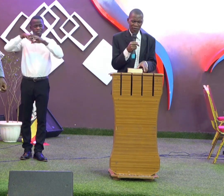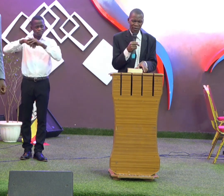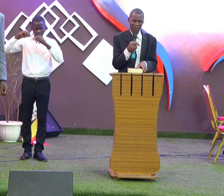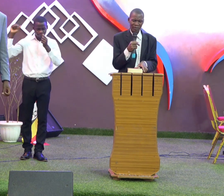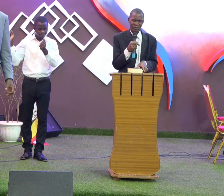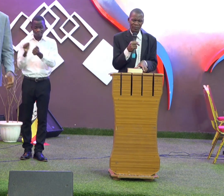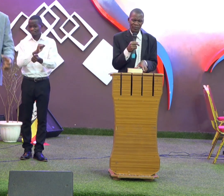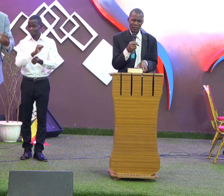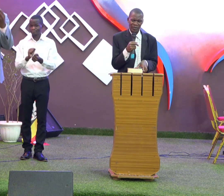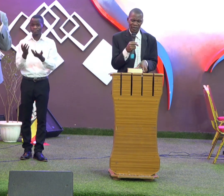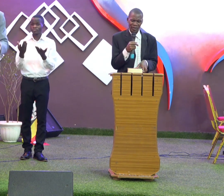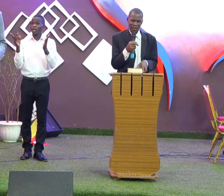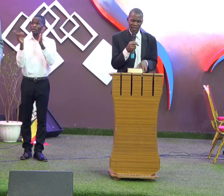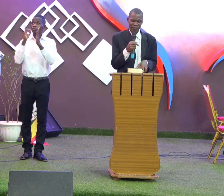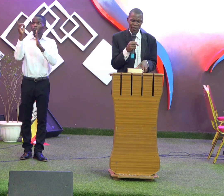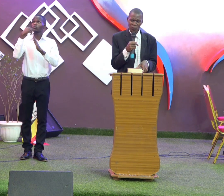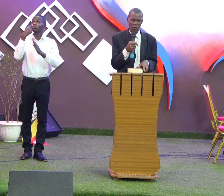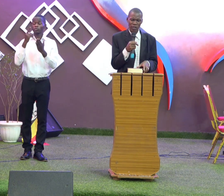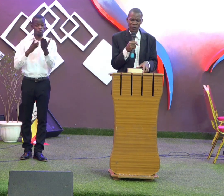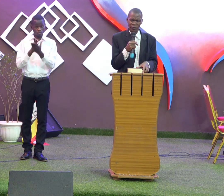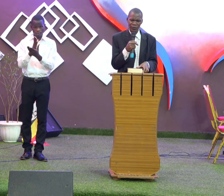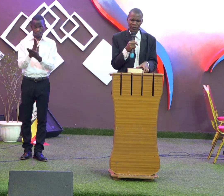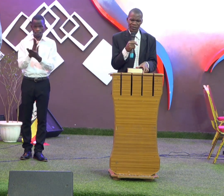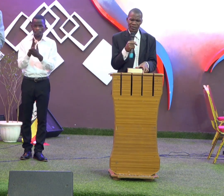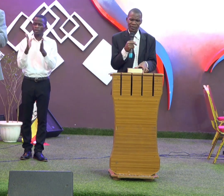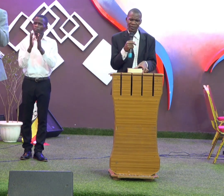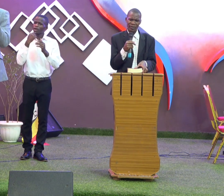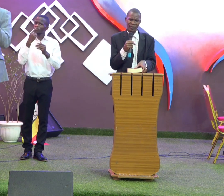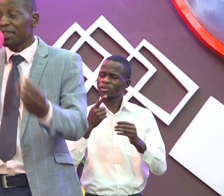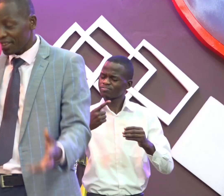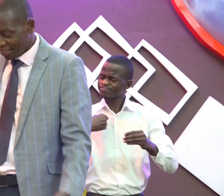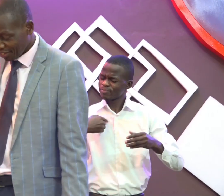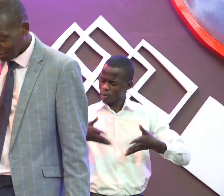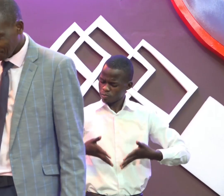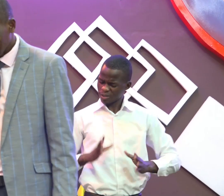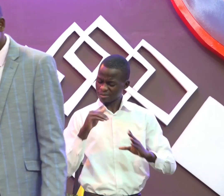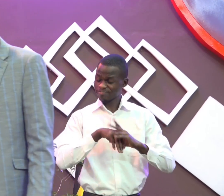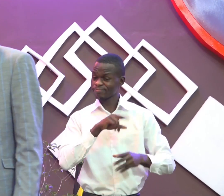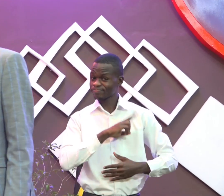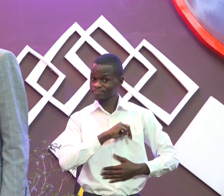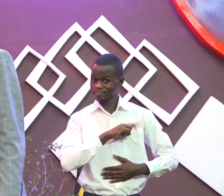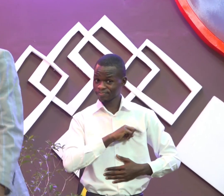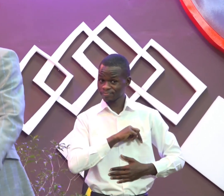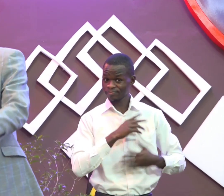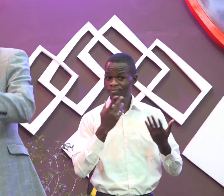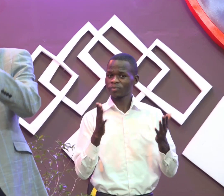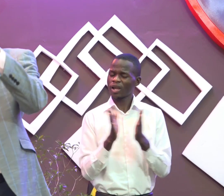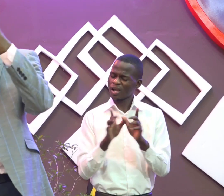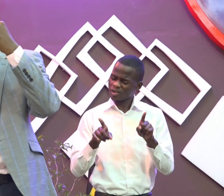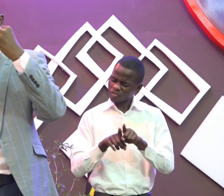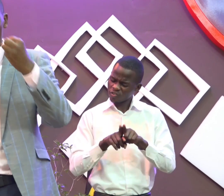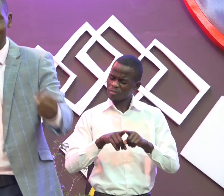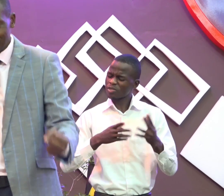rebellion. Dawudi yayogera mazima. David spoke the truth. Naganze nazalibwa mu bubi. And said I was born in iniquity. Ne mukono na